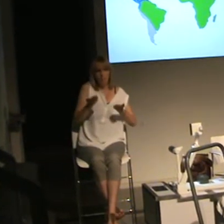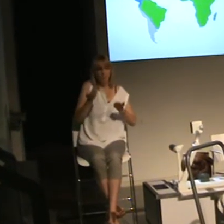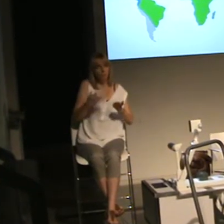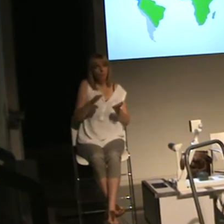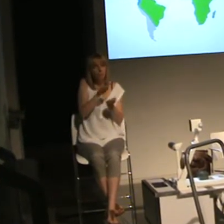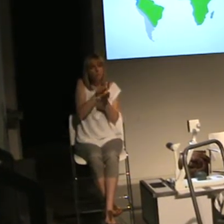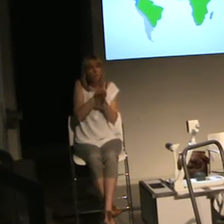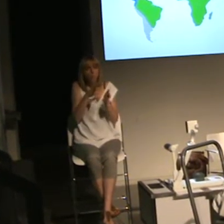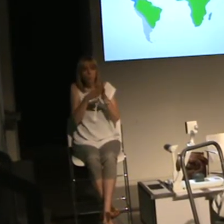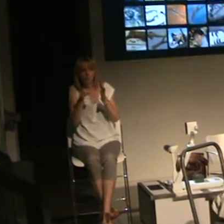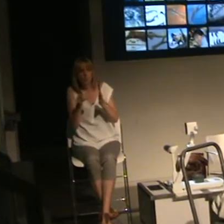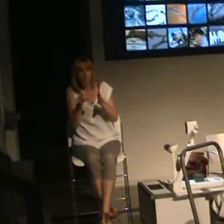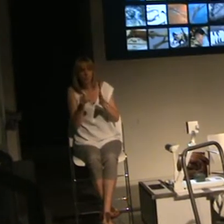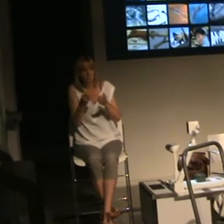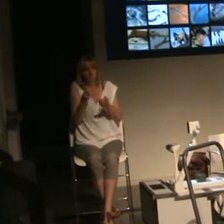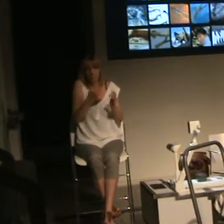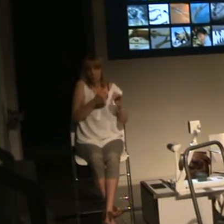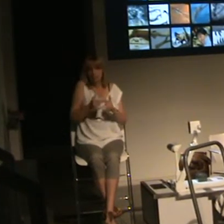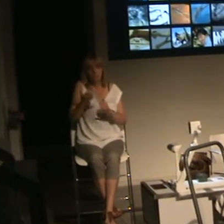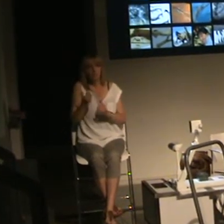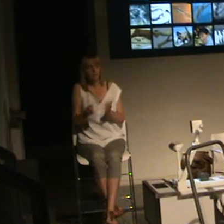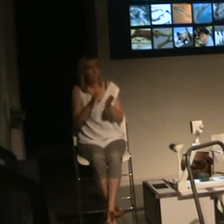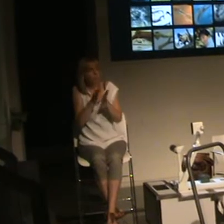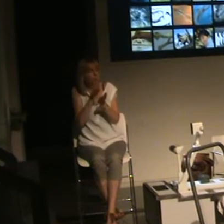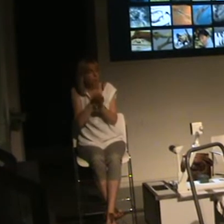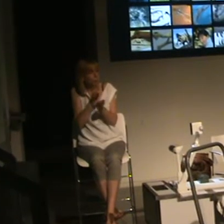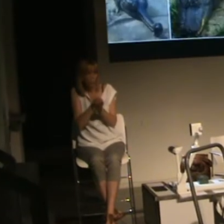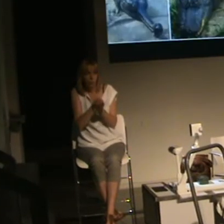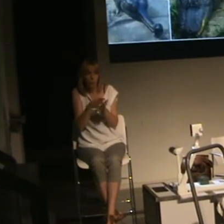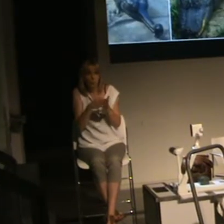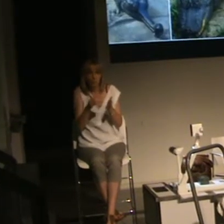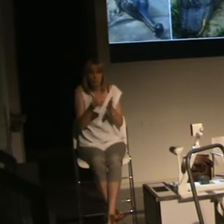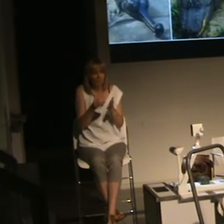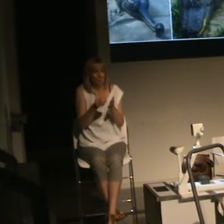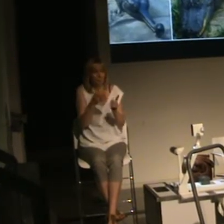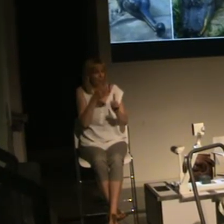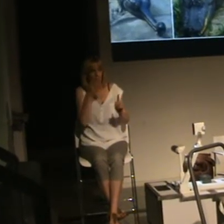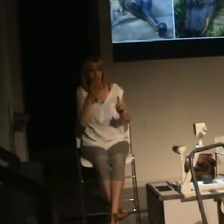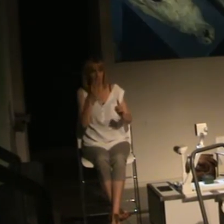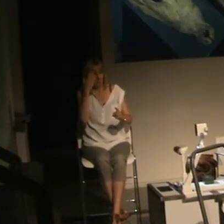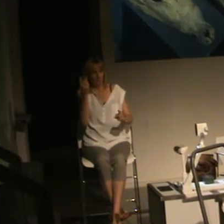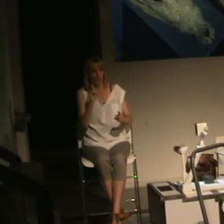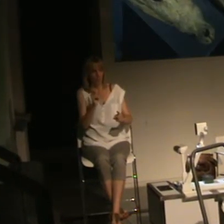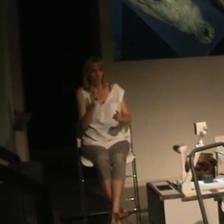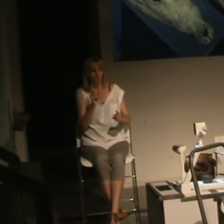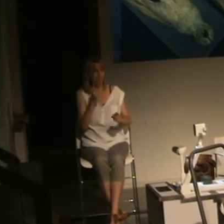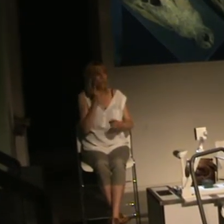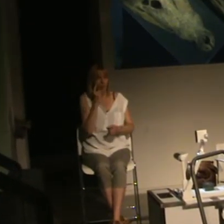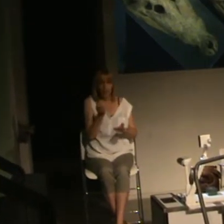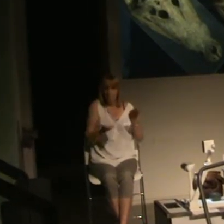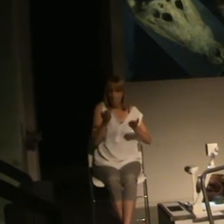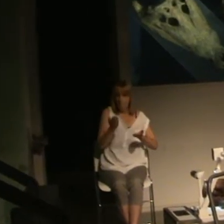got specimens that we can't identify, so we might need to look at a living species. So I'm sure we can get one of these up on the